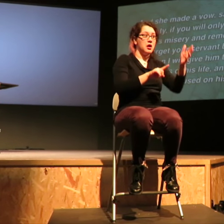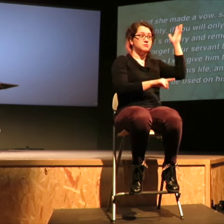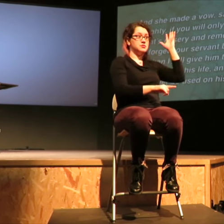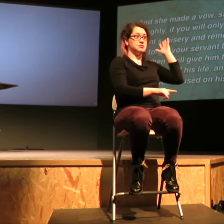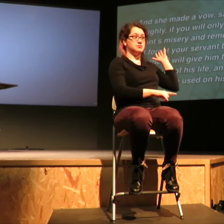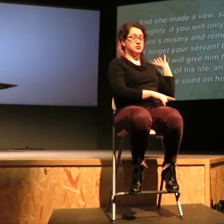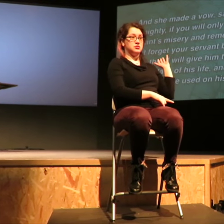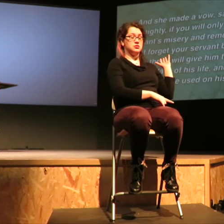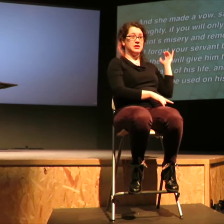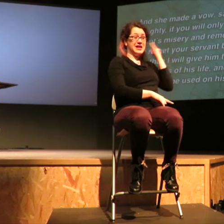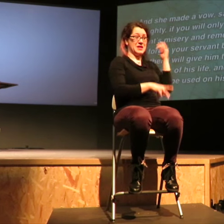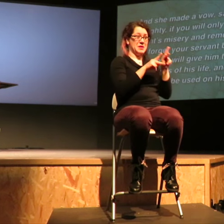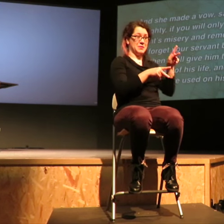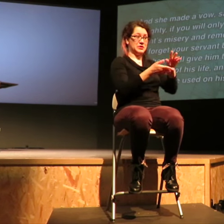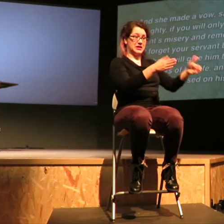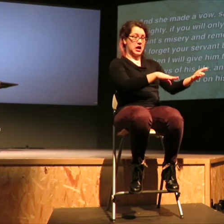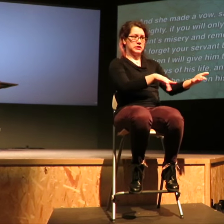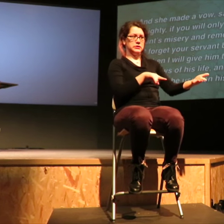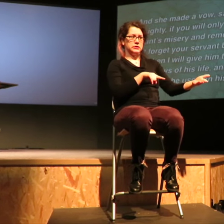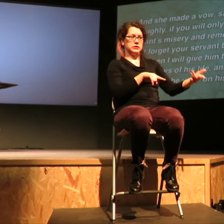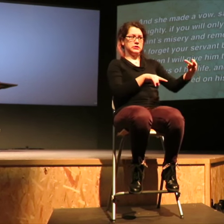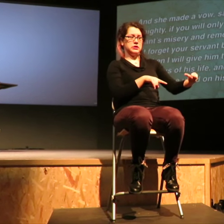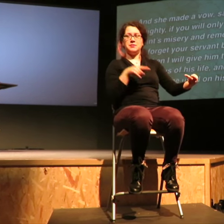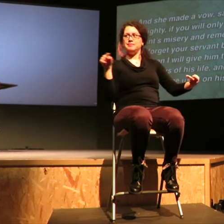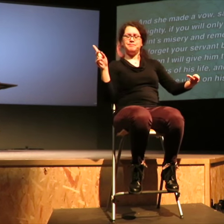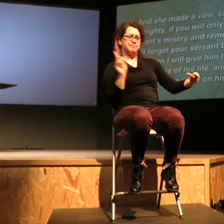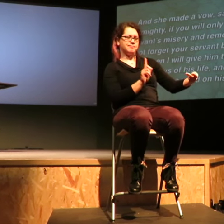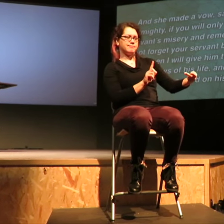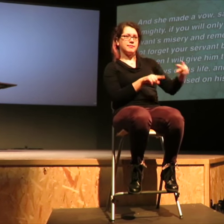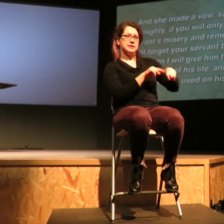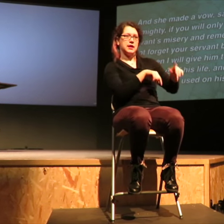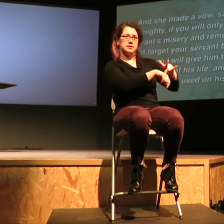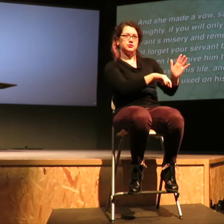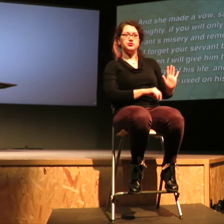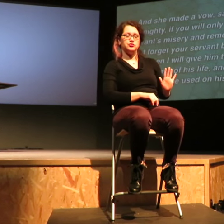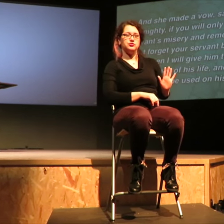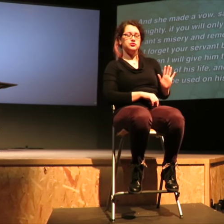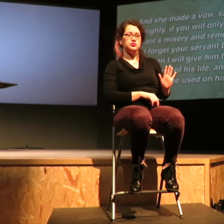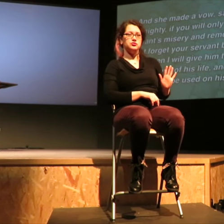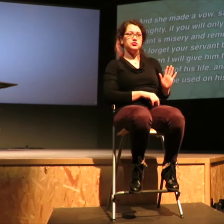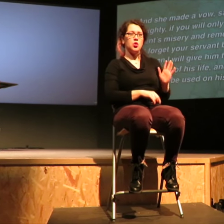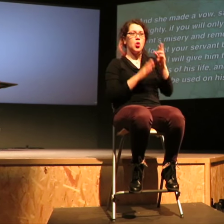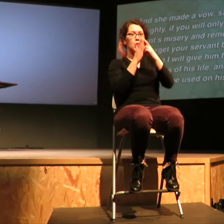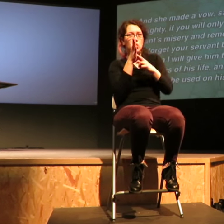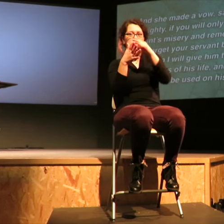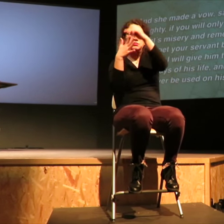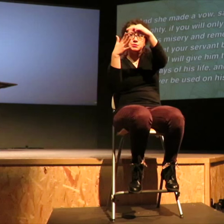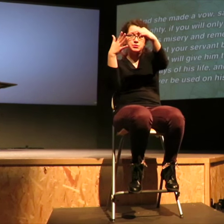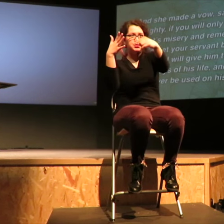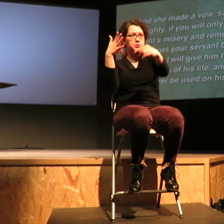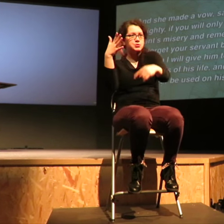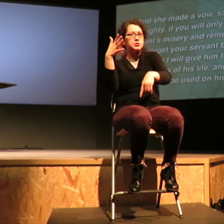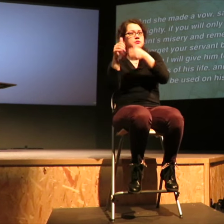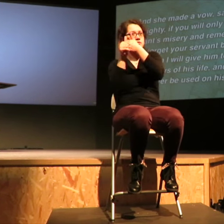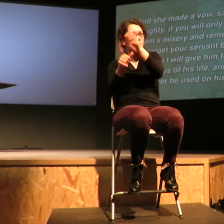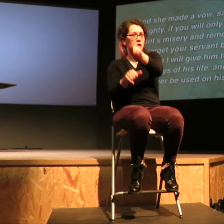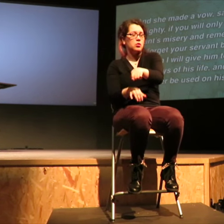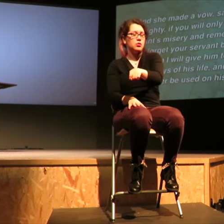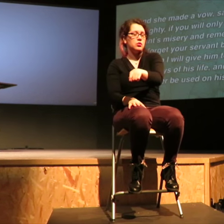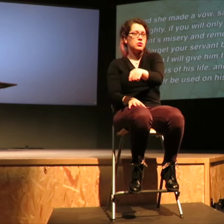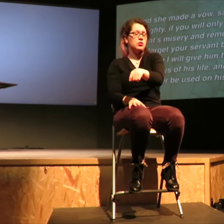trying to really think, I want to be intentional about this. And so you have all of these different rules that you would have to follow. And